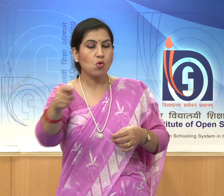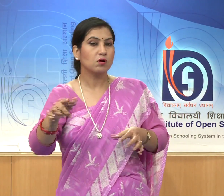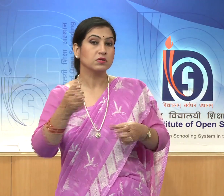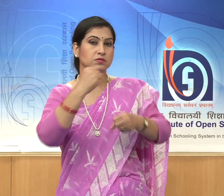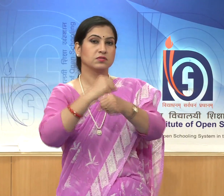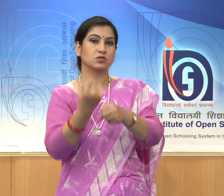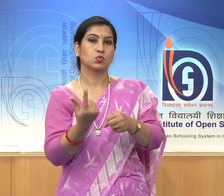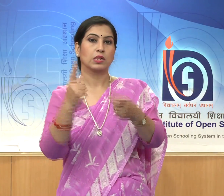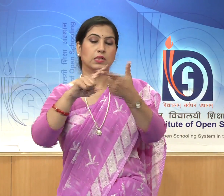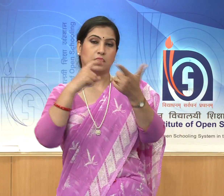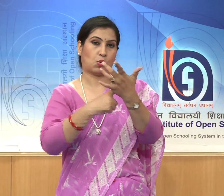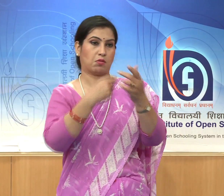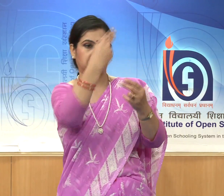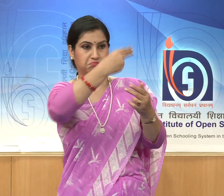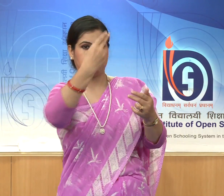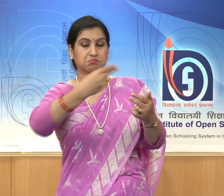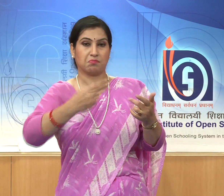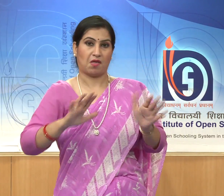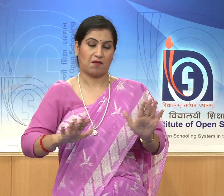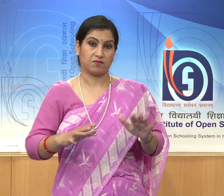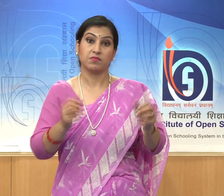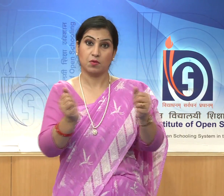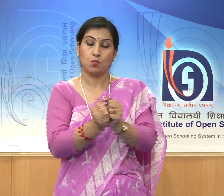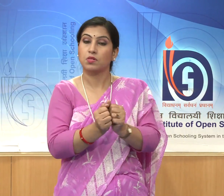Guler paintings, along with